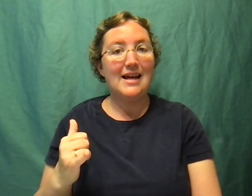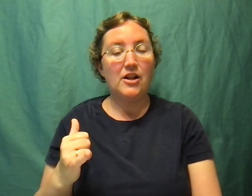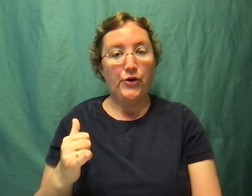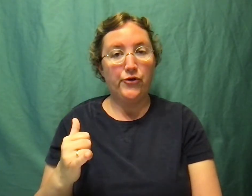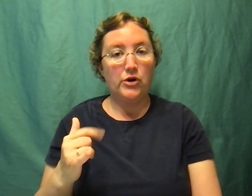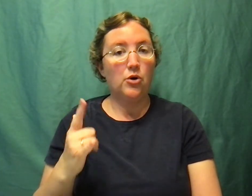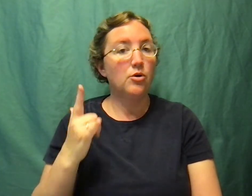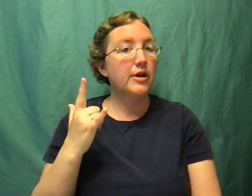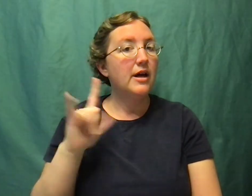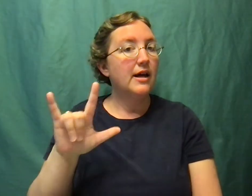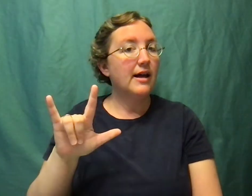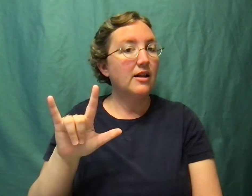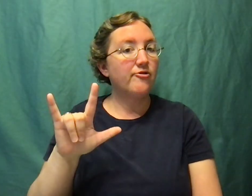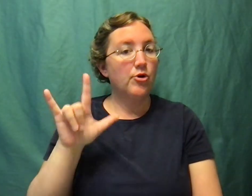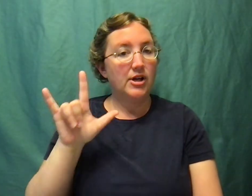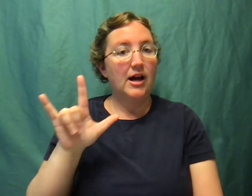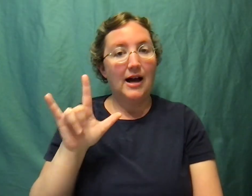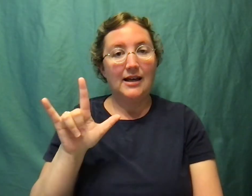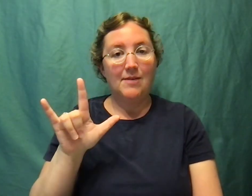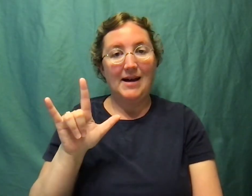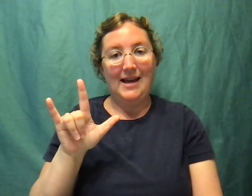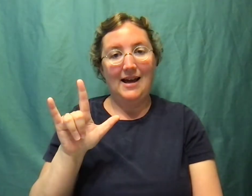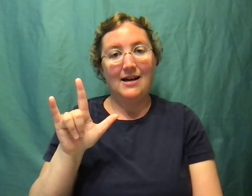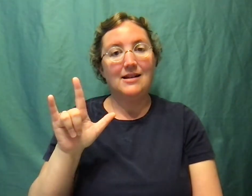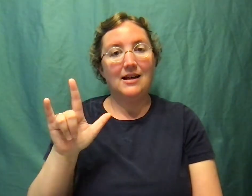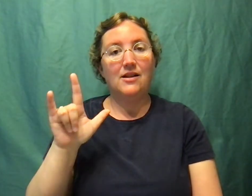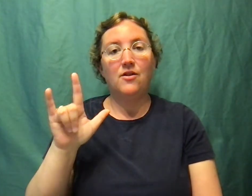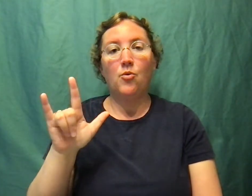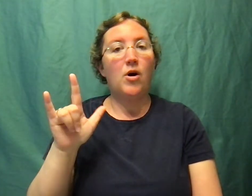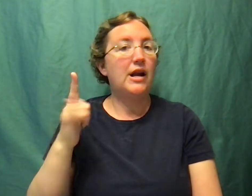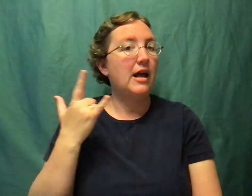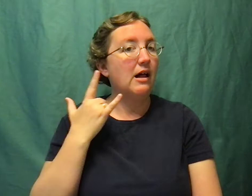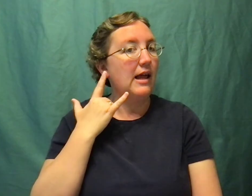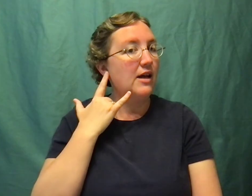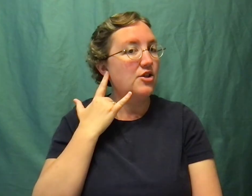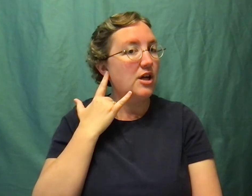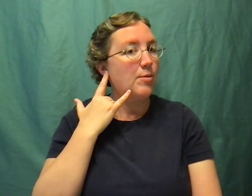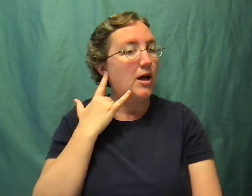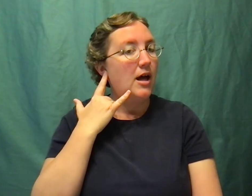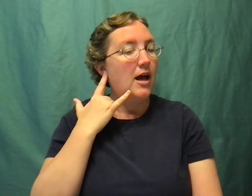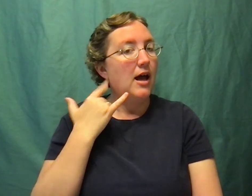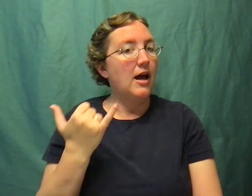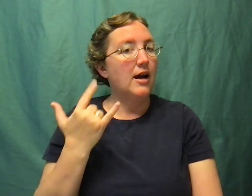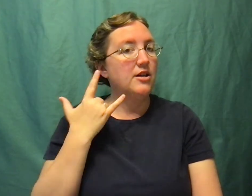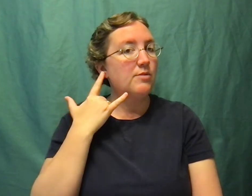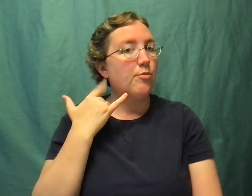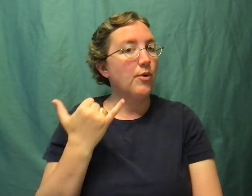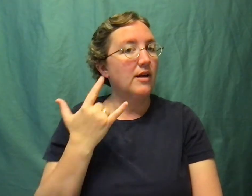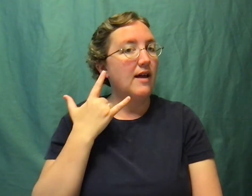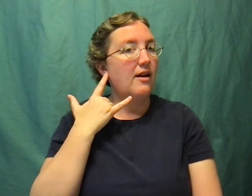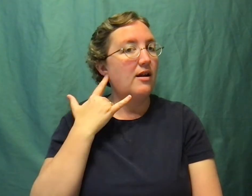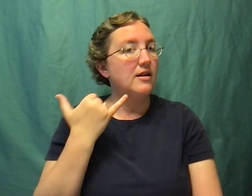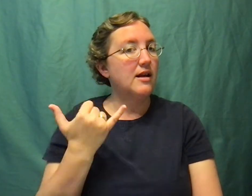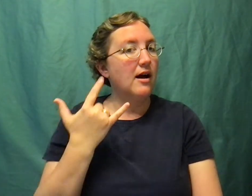yellow for gold. California, I keep my hand in the 1 and L hand shape and I just bring that